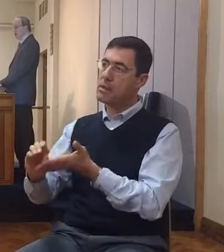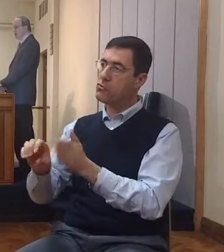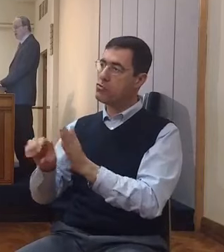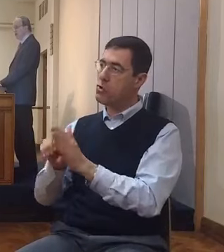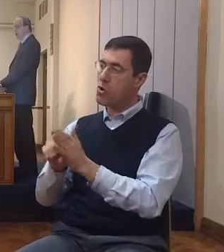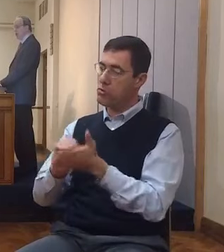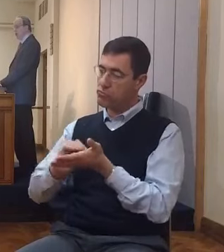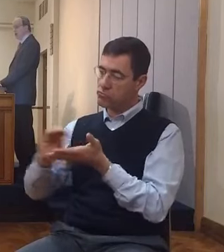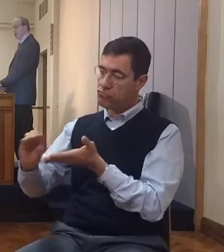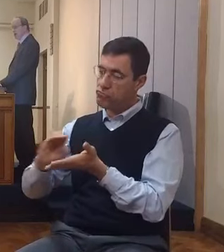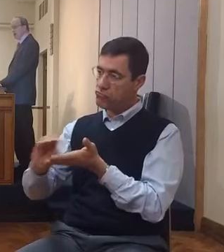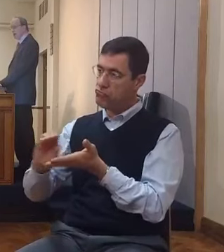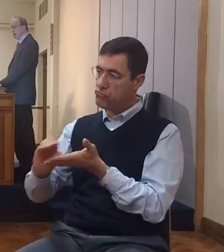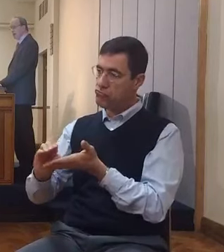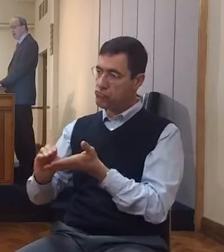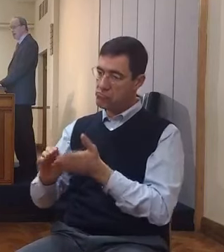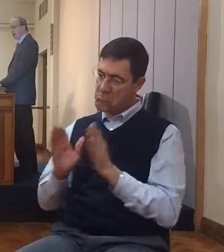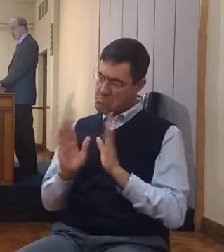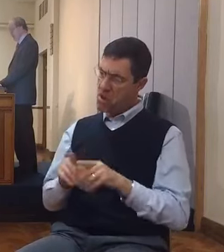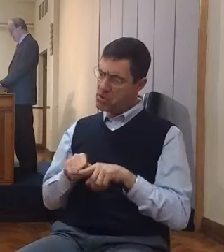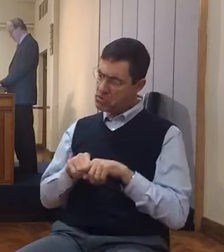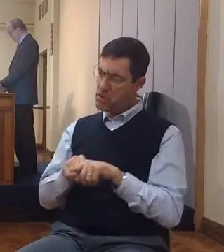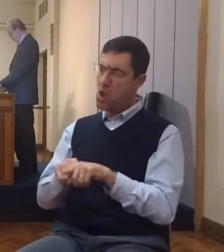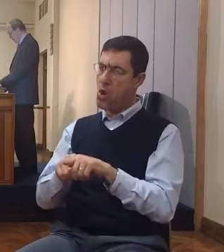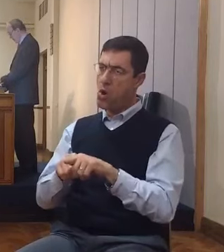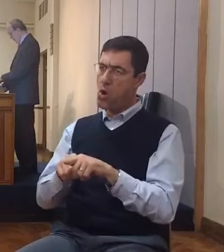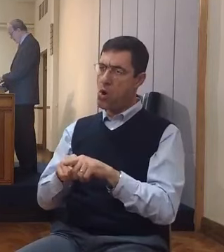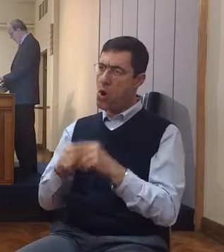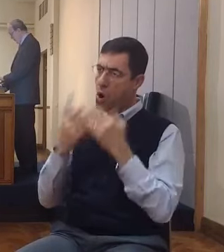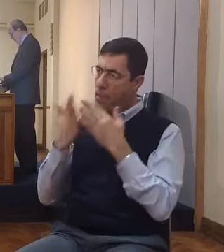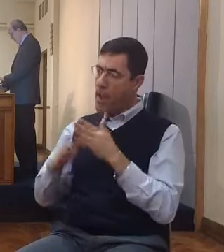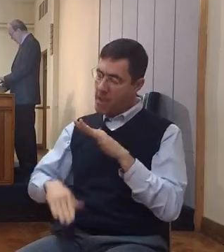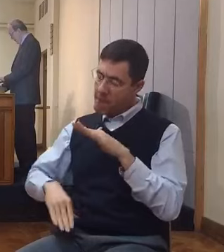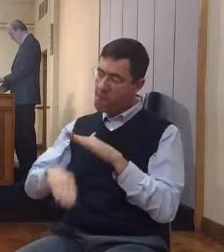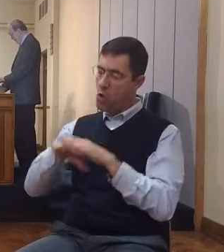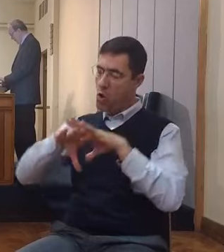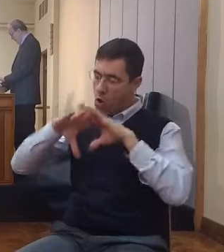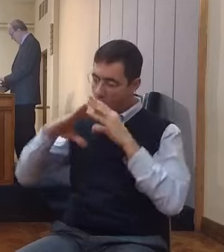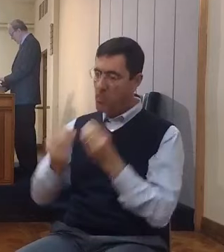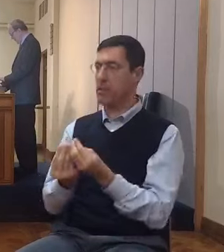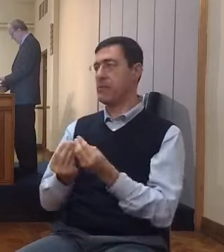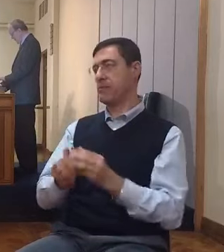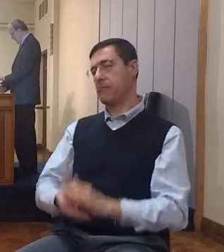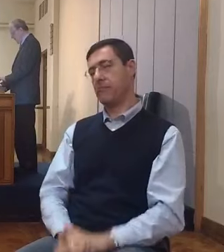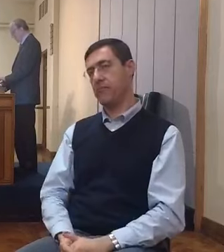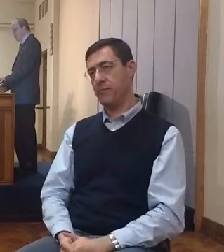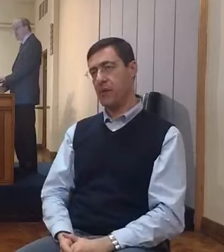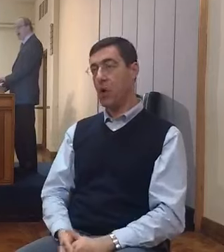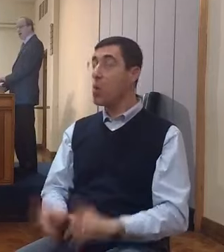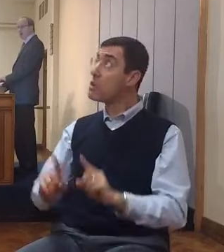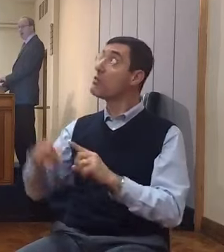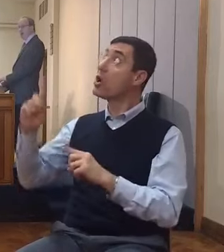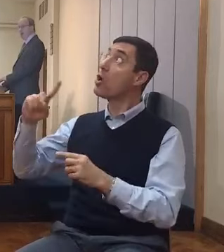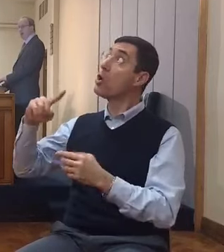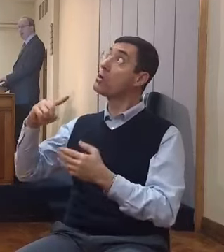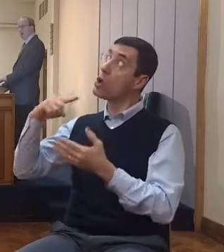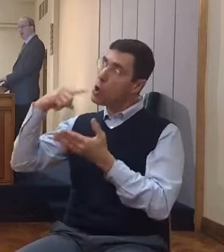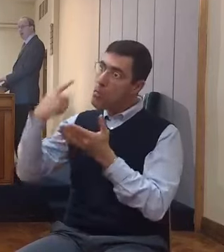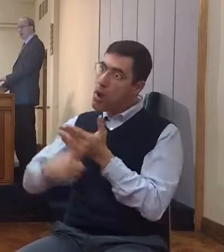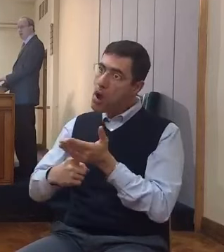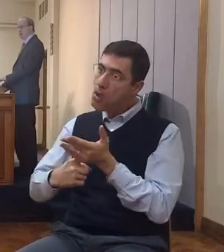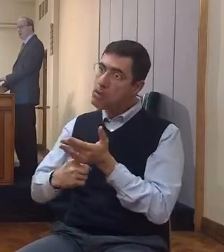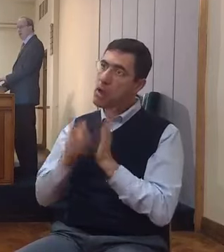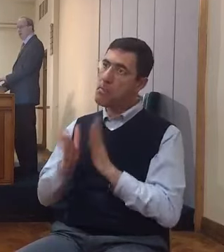We don't do all the things that God has laid upon us. You cannot leave out